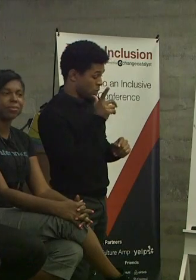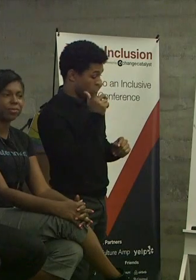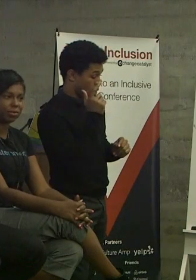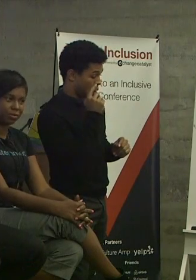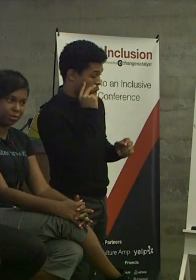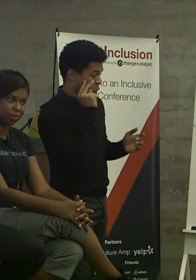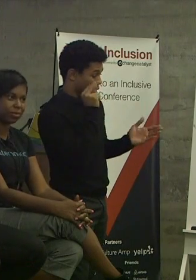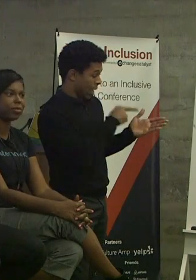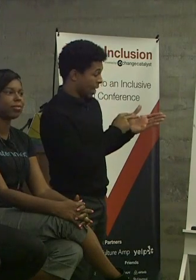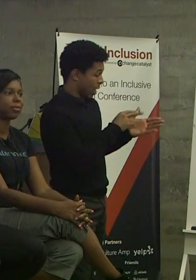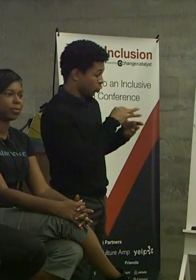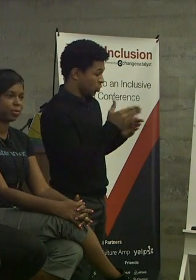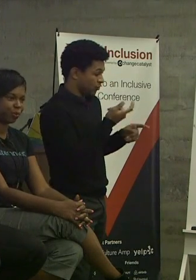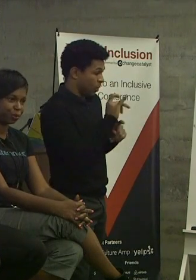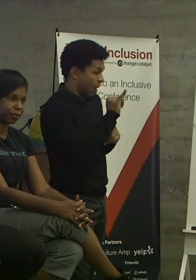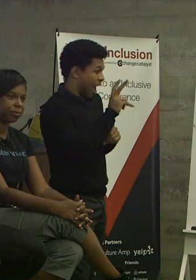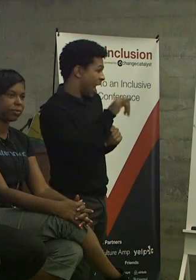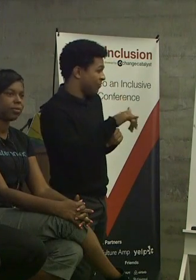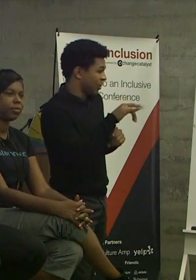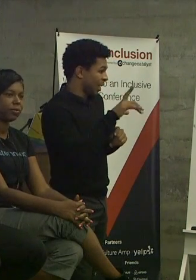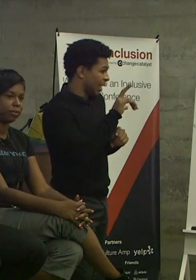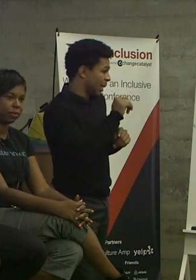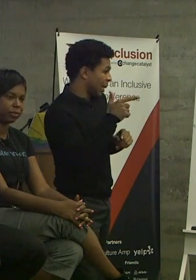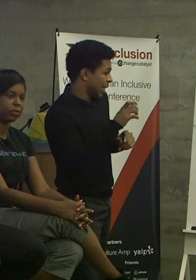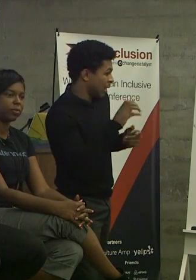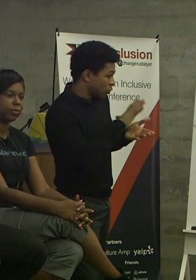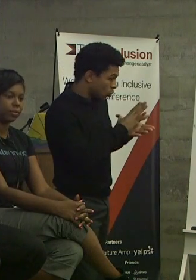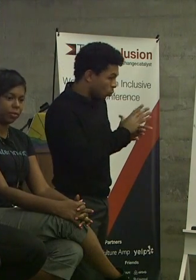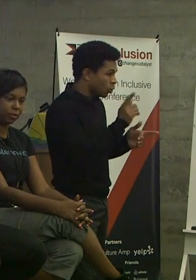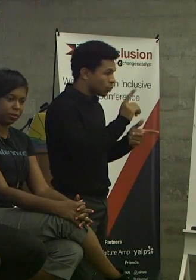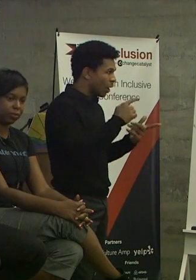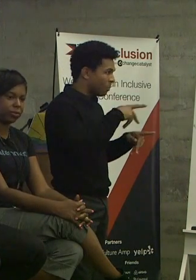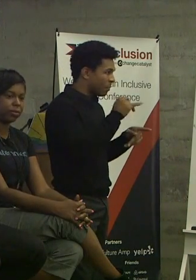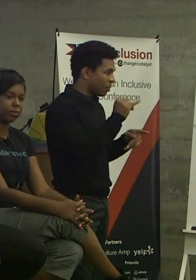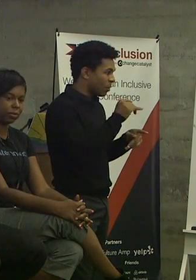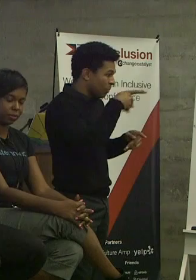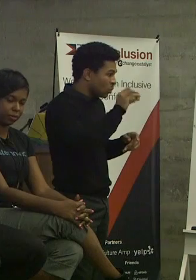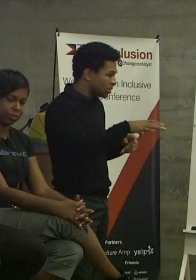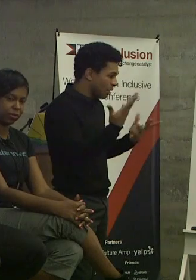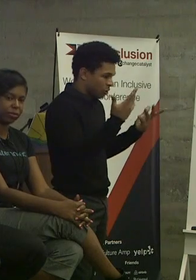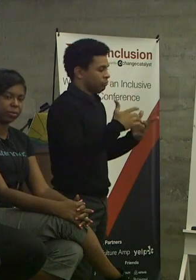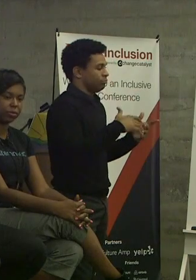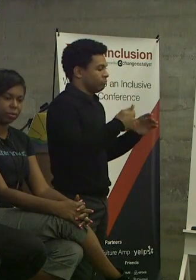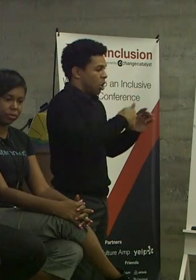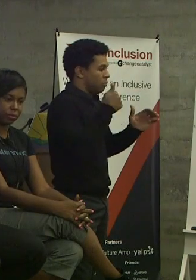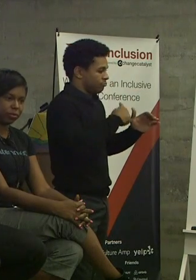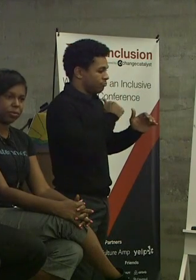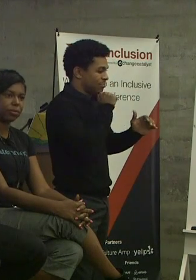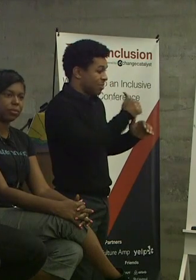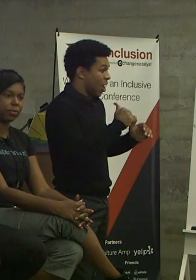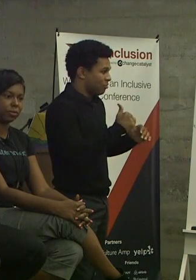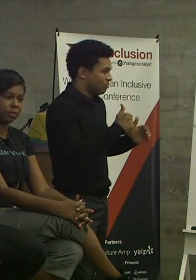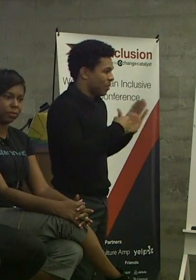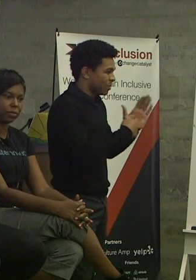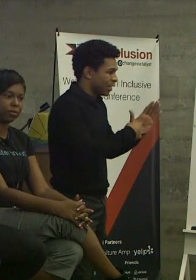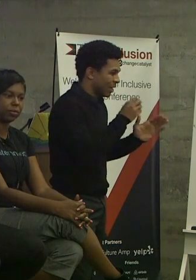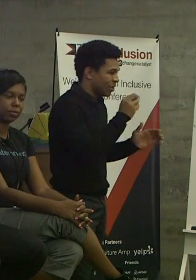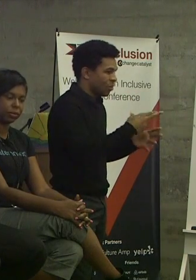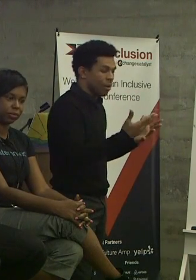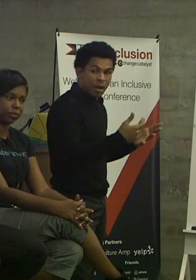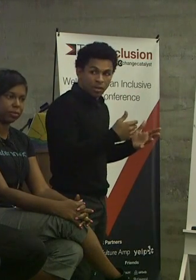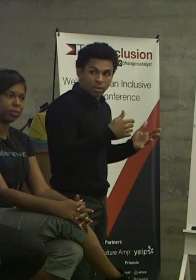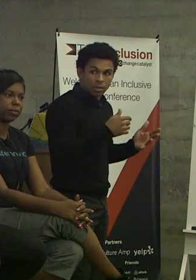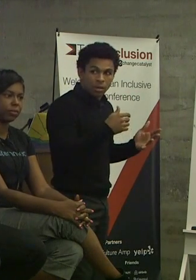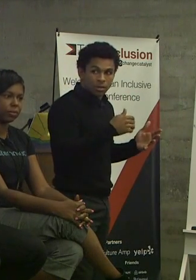League schools where we know that people of color tend to be underrepresented? You know, MIT's undergraduate program is 3% black overall, as